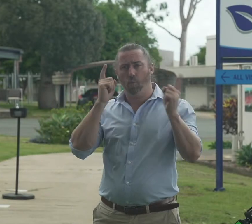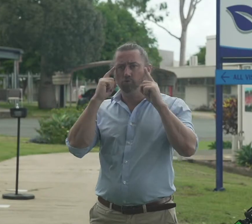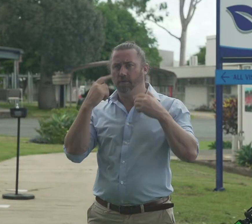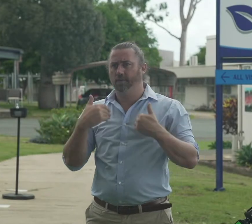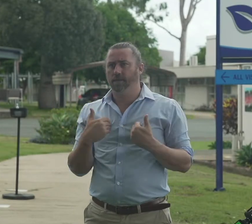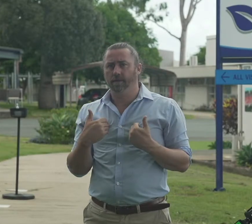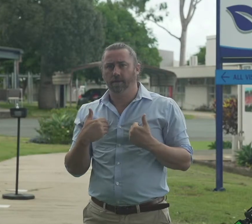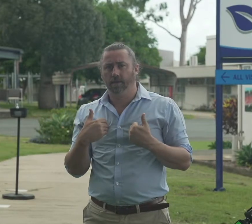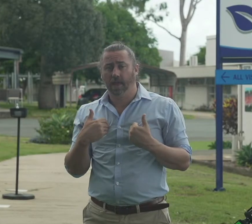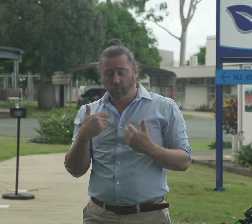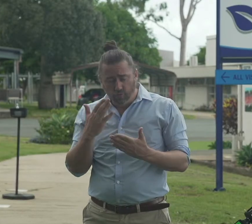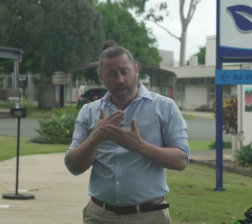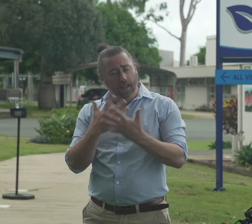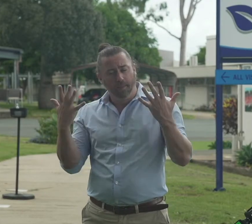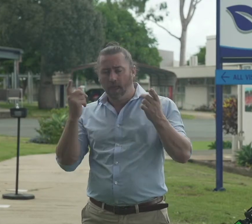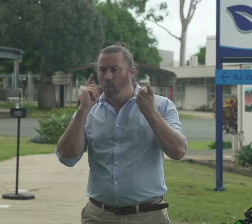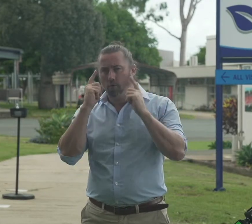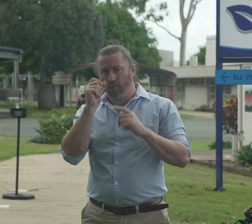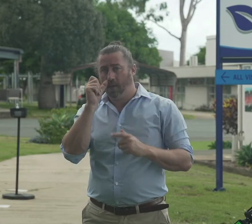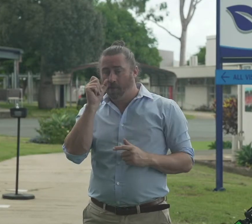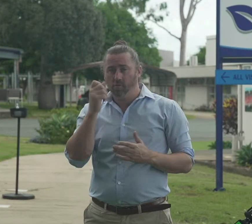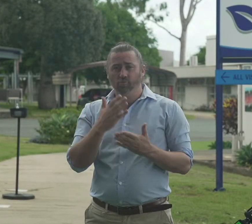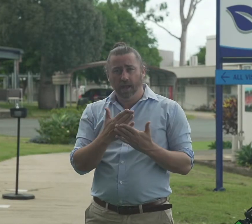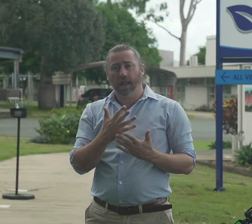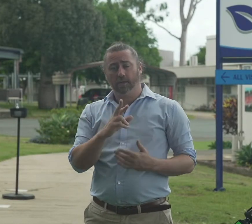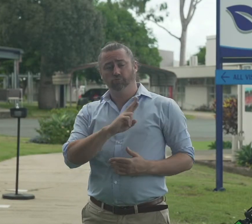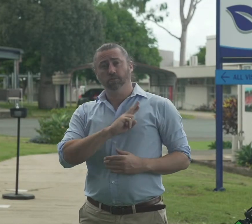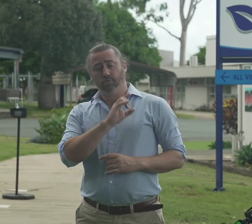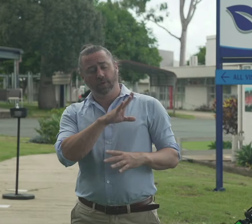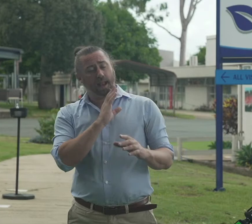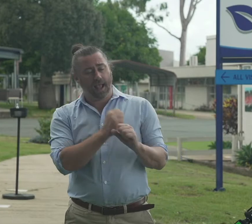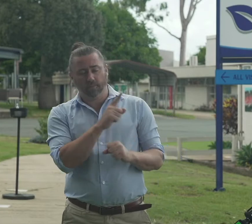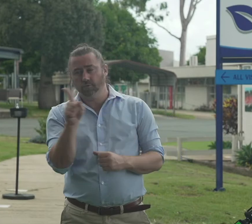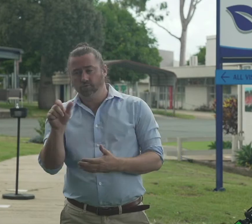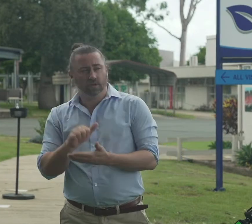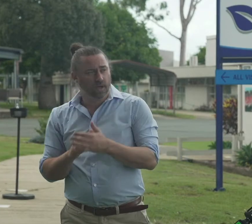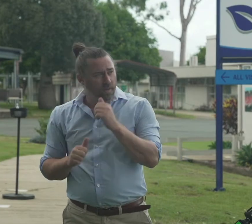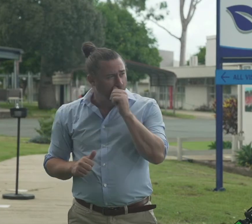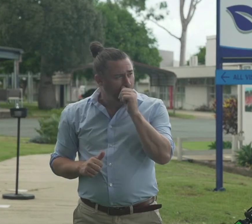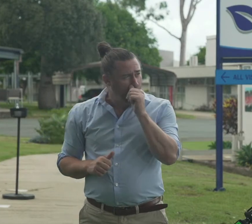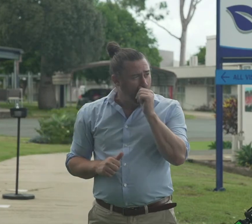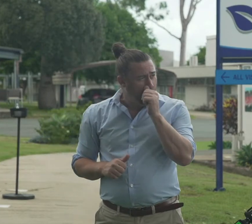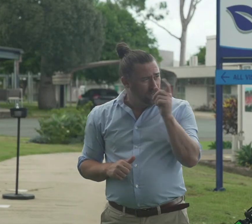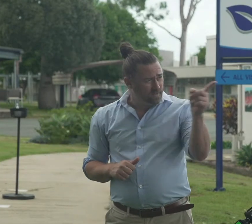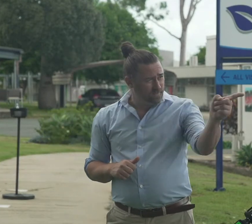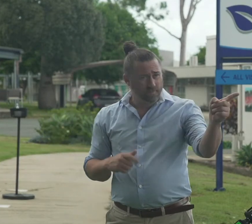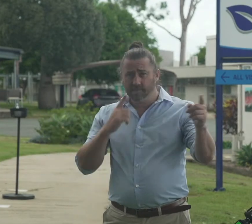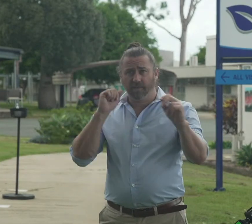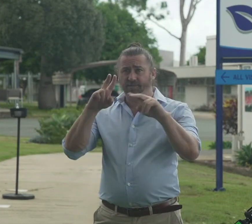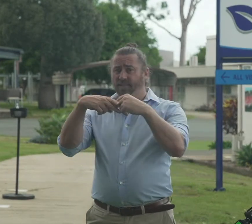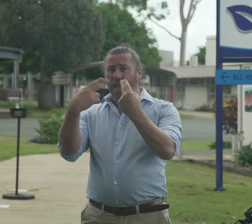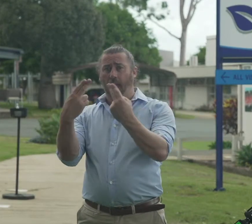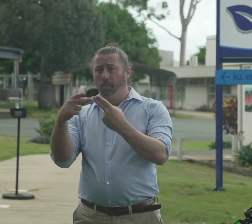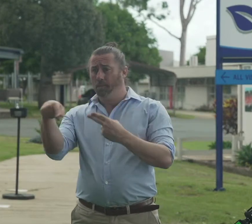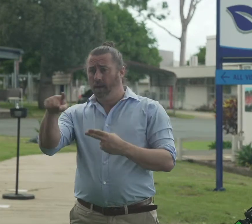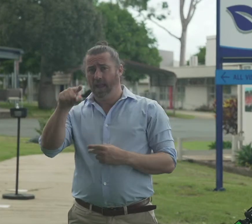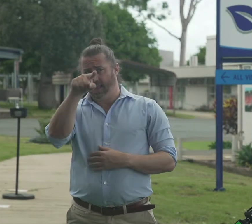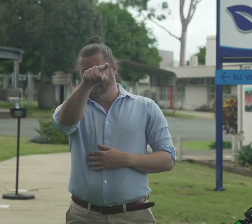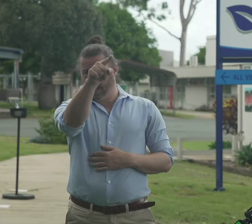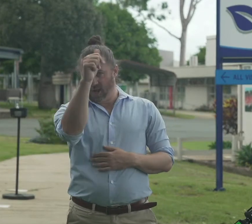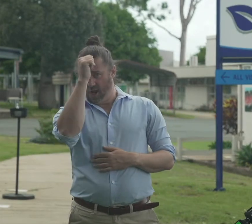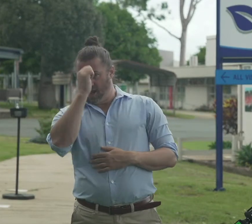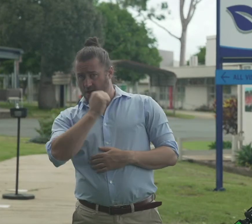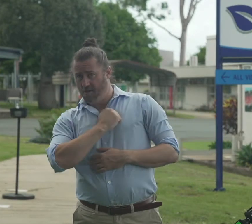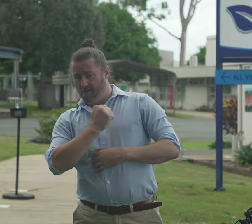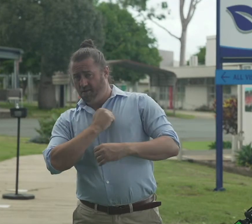this sorted out. But ultimately, it is the responsibility of the Commonwealth. If there are family members out there who desperately want their loved one in an aged care home